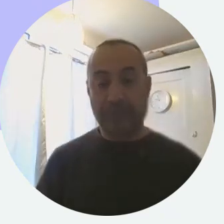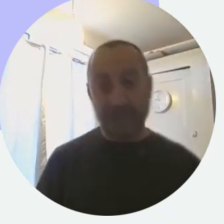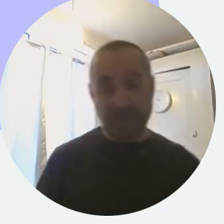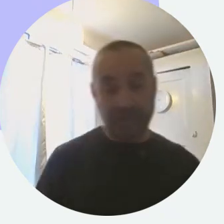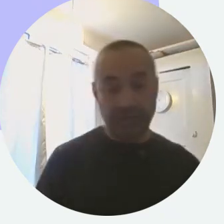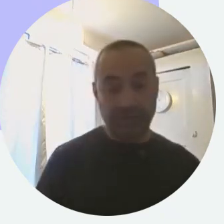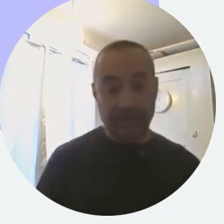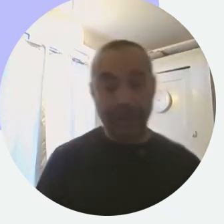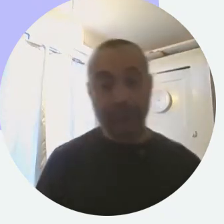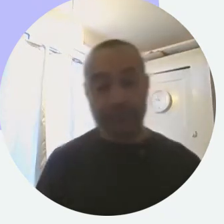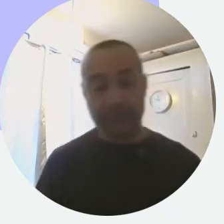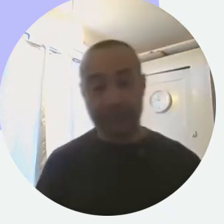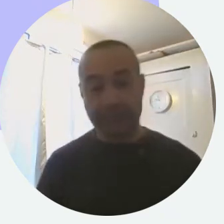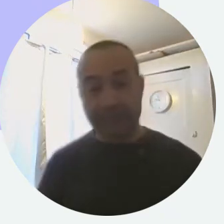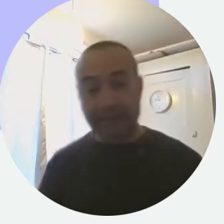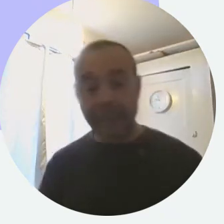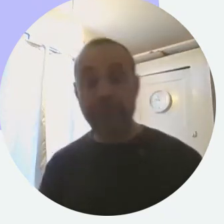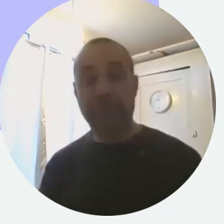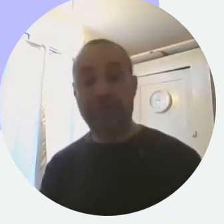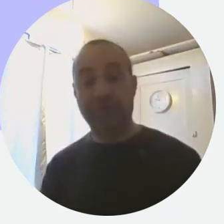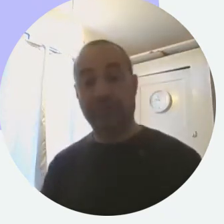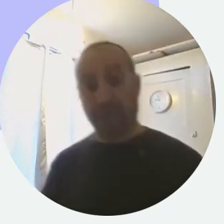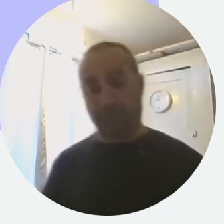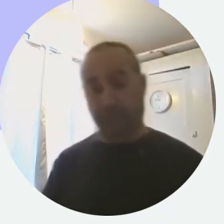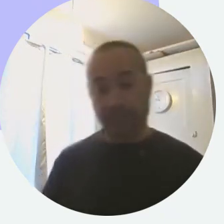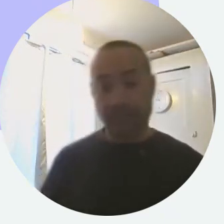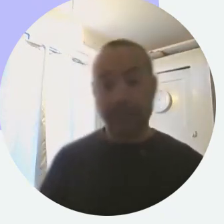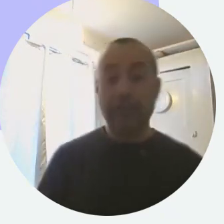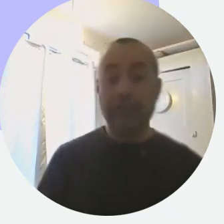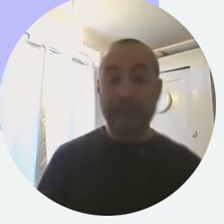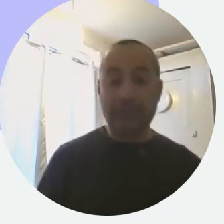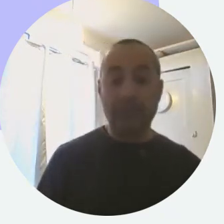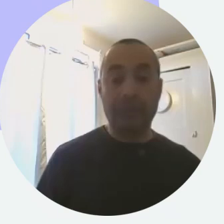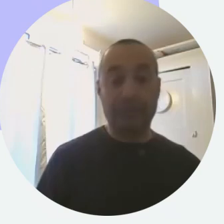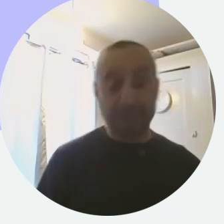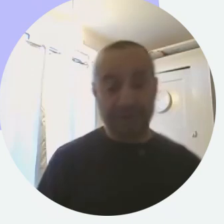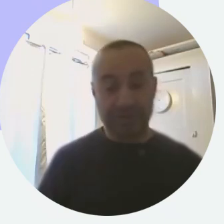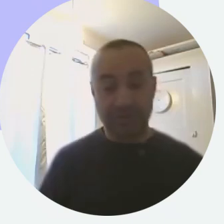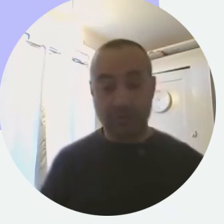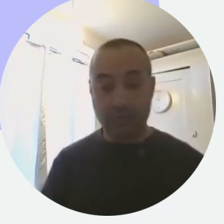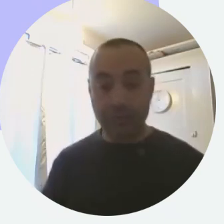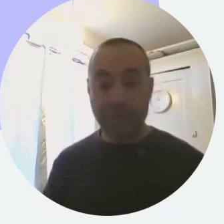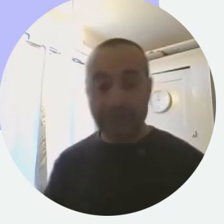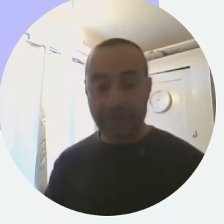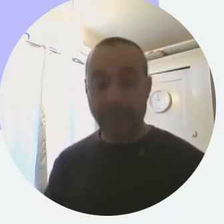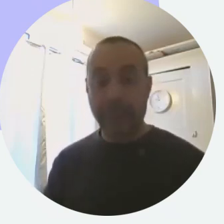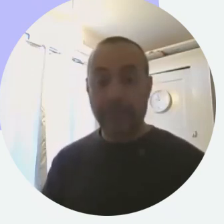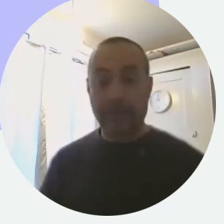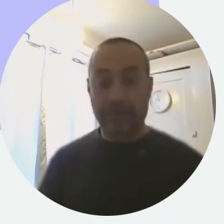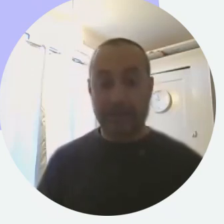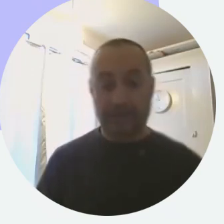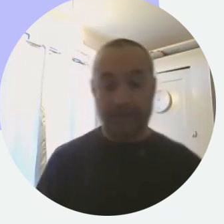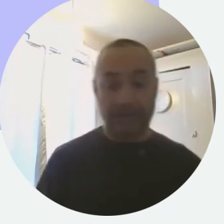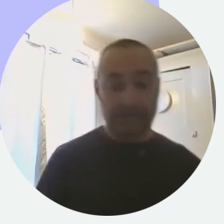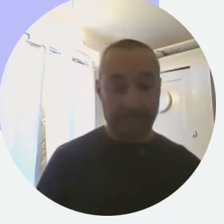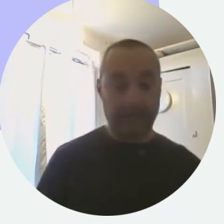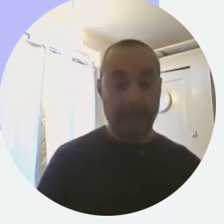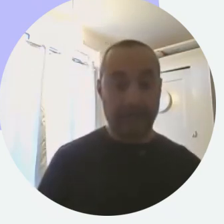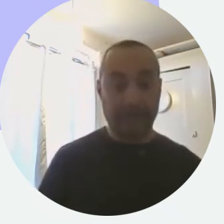comprehension, and of course, as communication improves, equal opportunities will be a